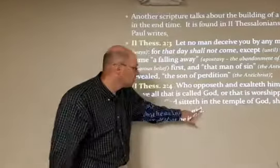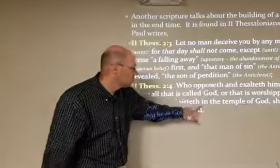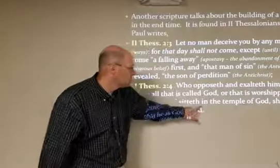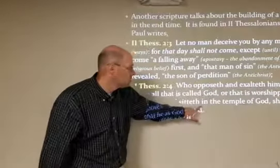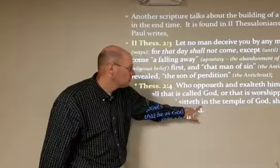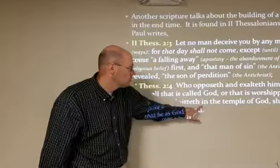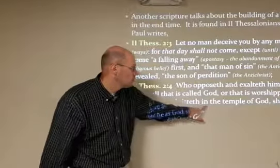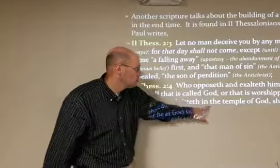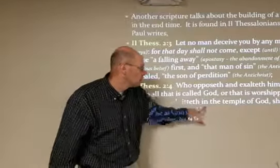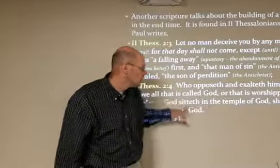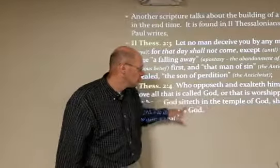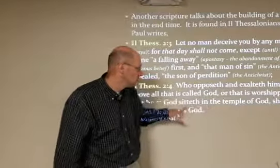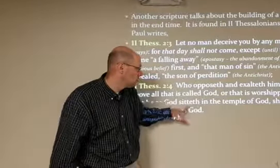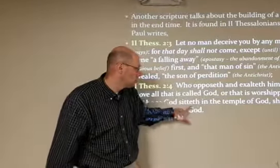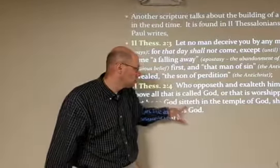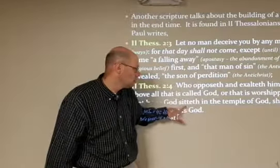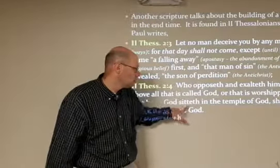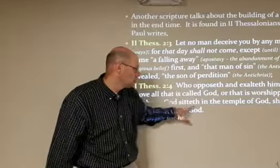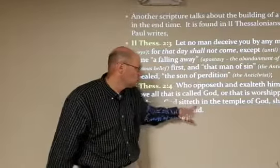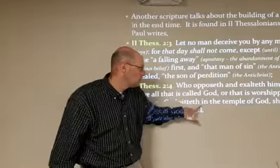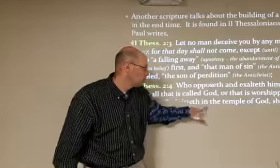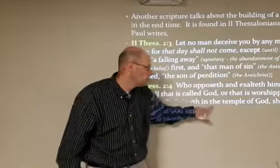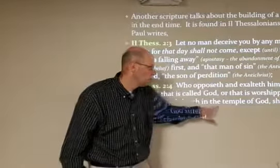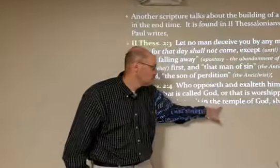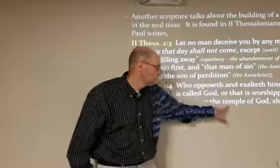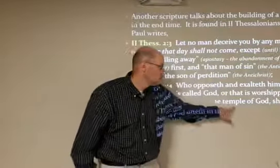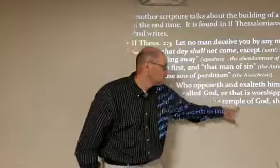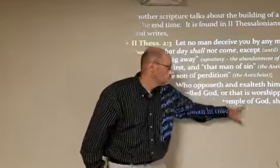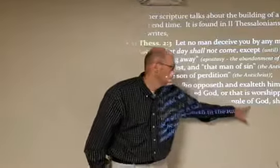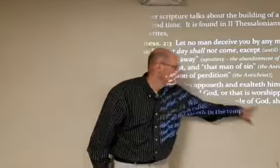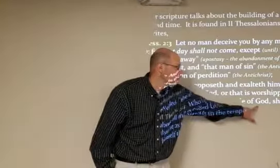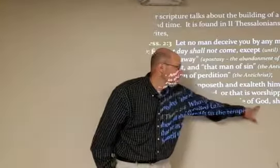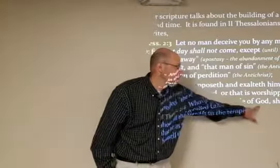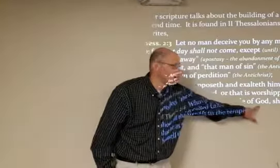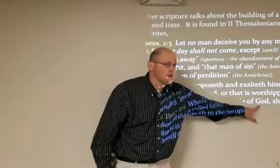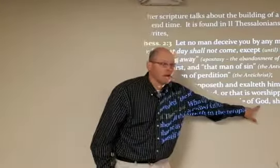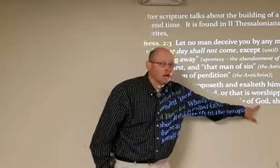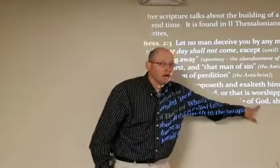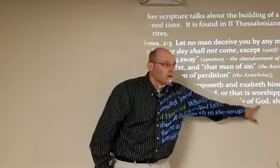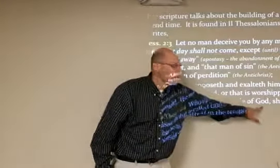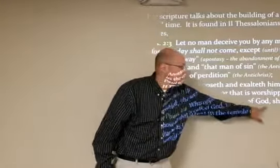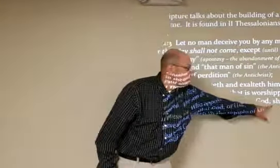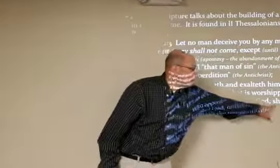See this? See what the word says? Sitteth in the temple of God,